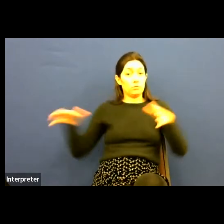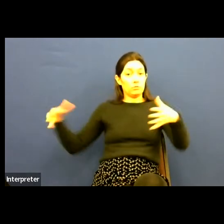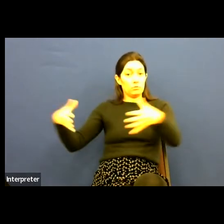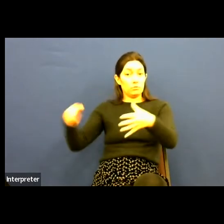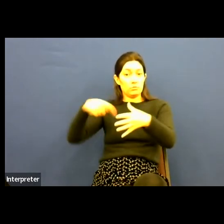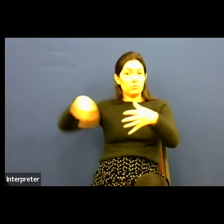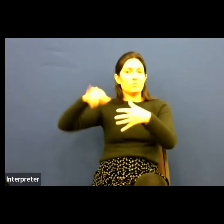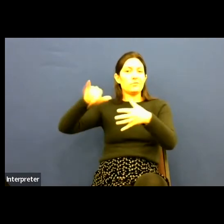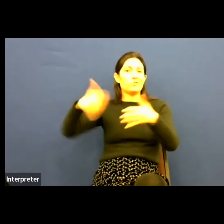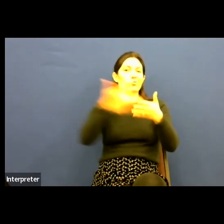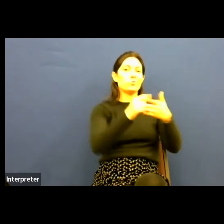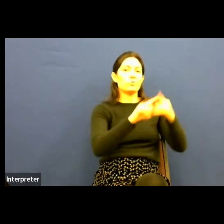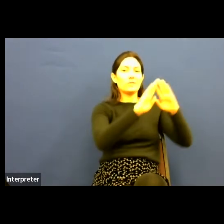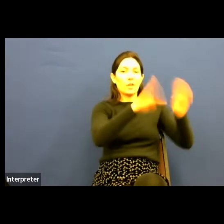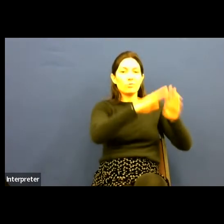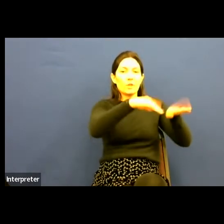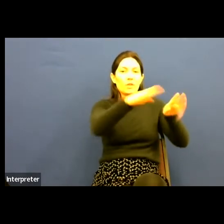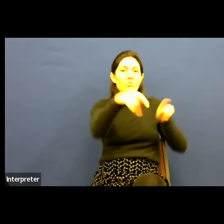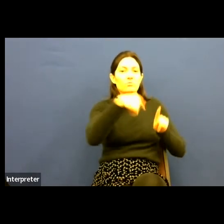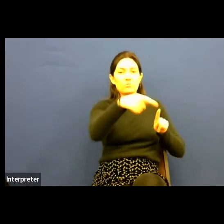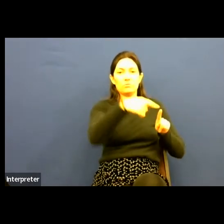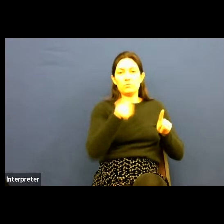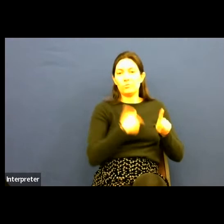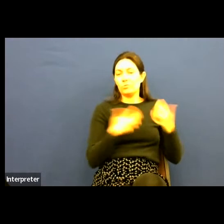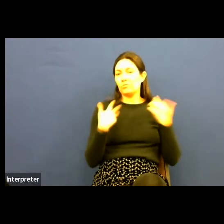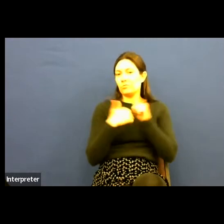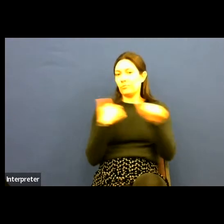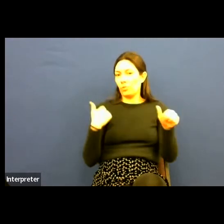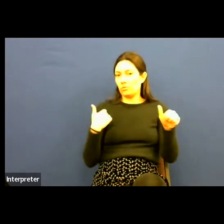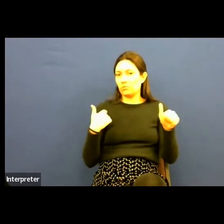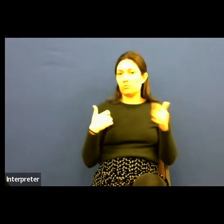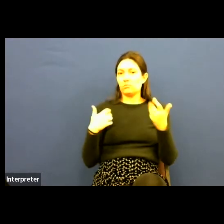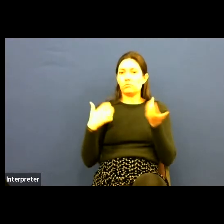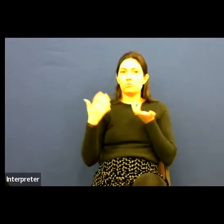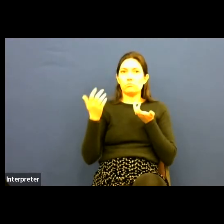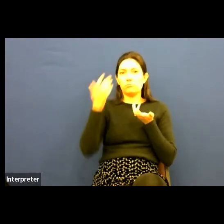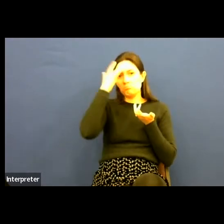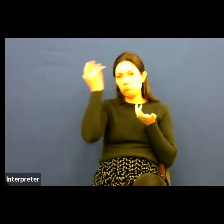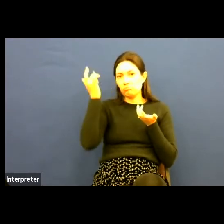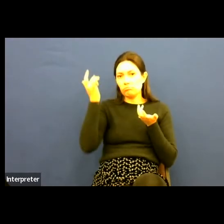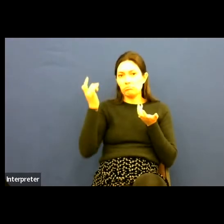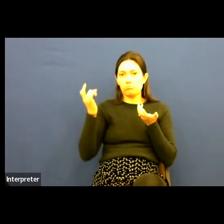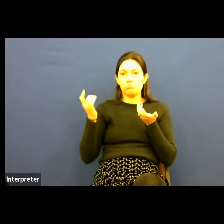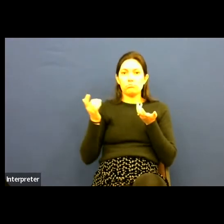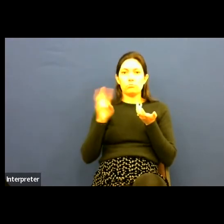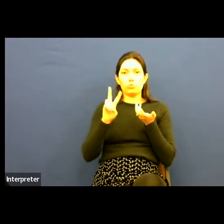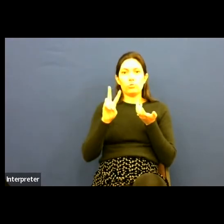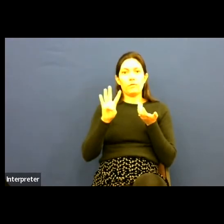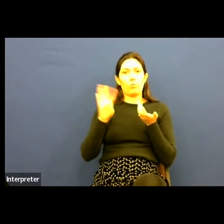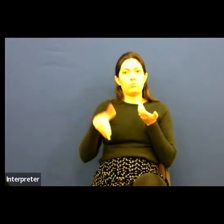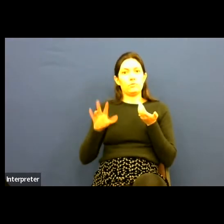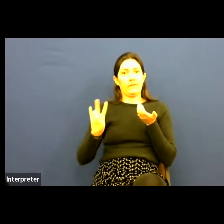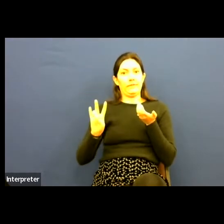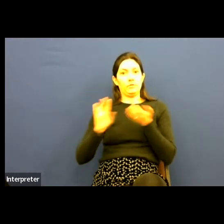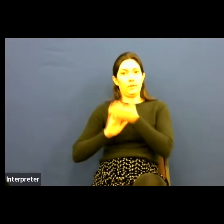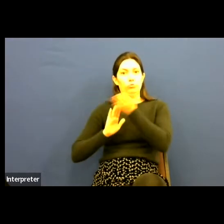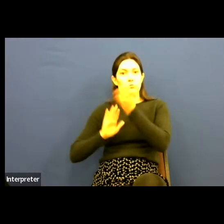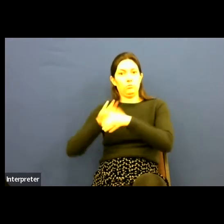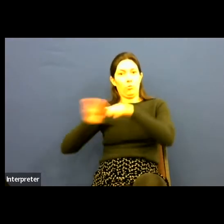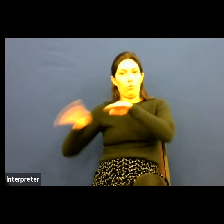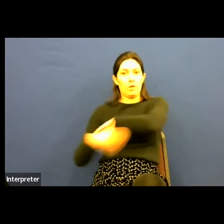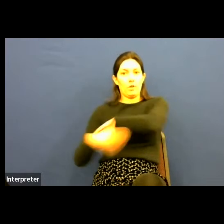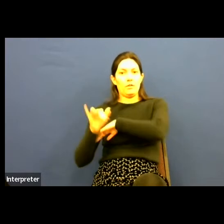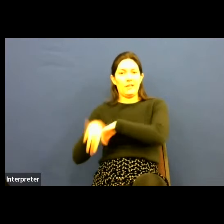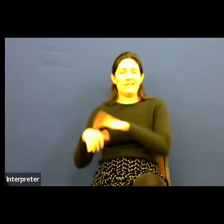is adjacent to residential, and it primarily has to do with, some of the 24/7 operations, which is one of the